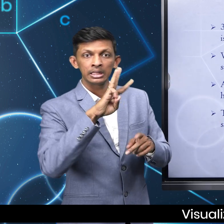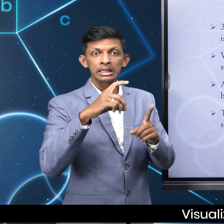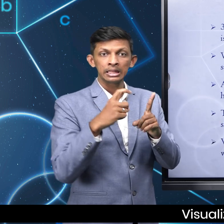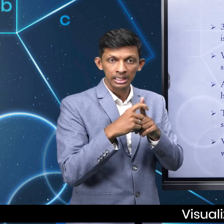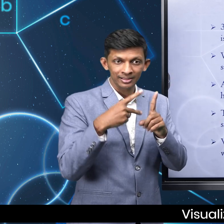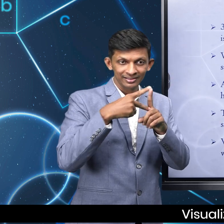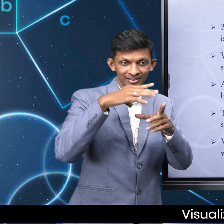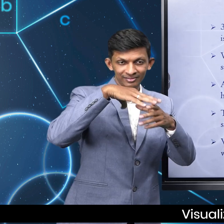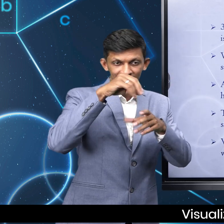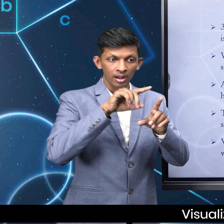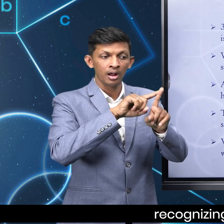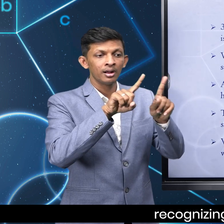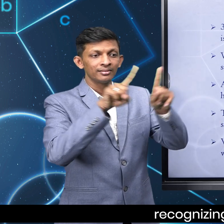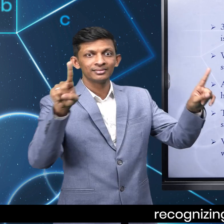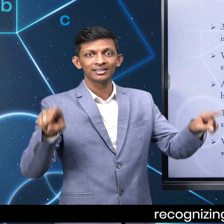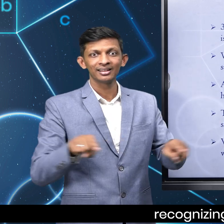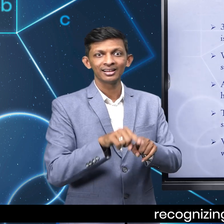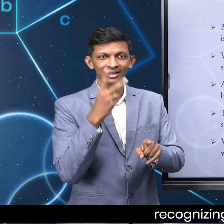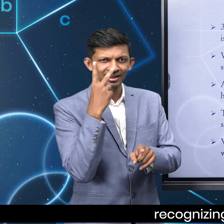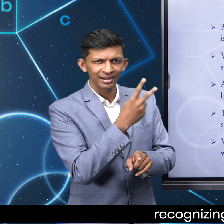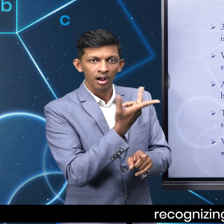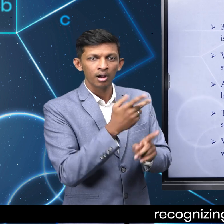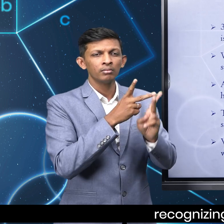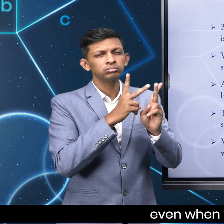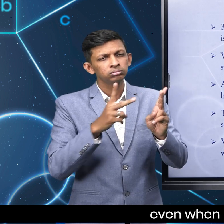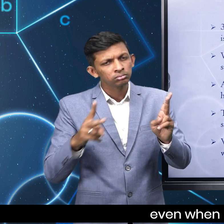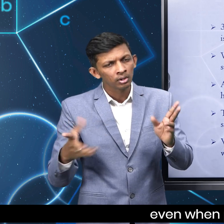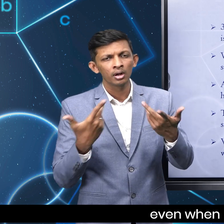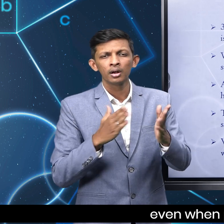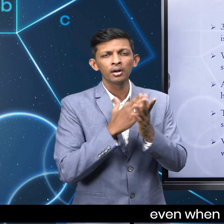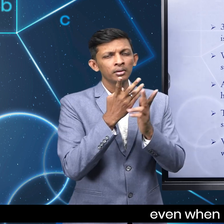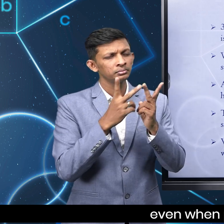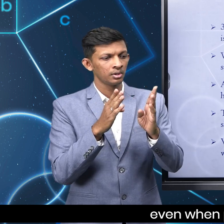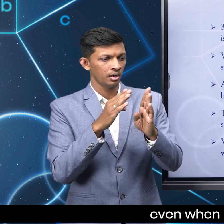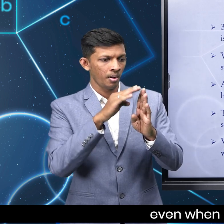Visualizing 3D shapes means recognizing them from different sides even when parts are hidden from